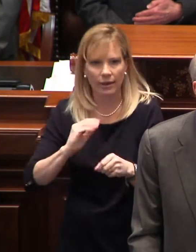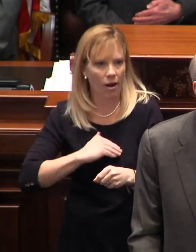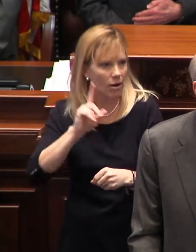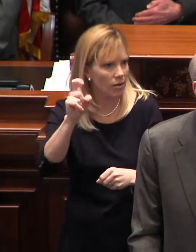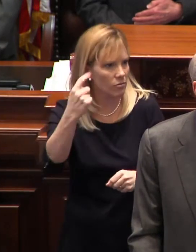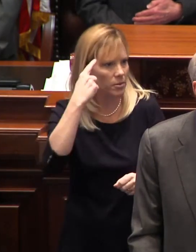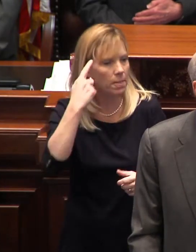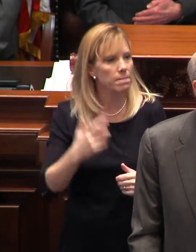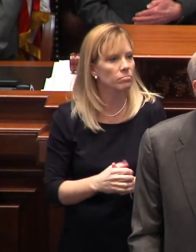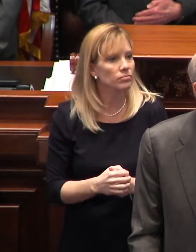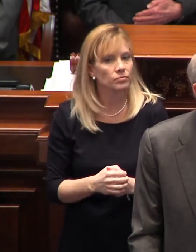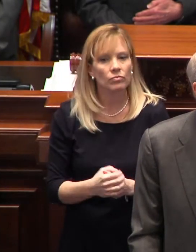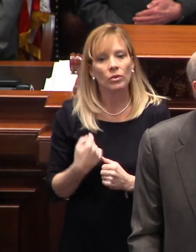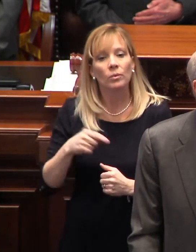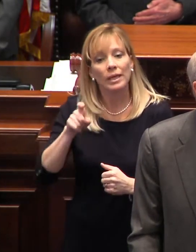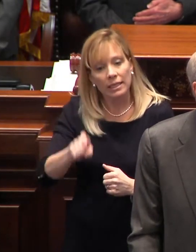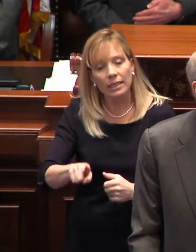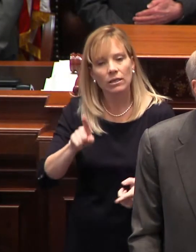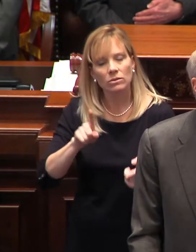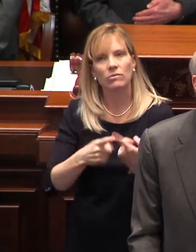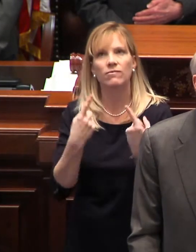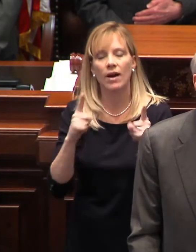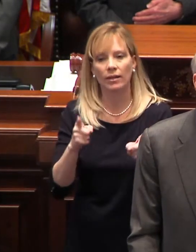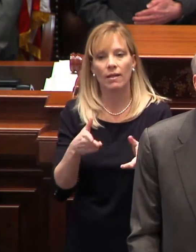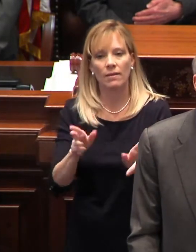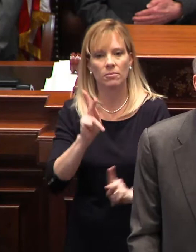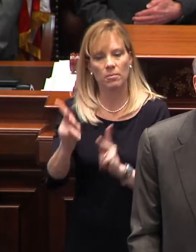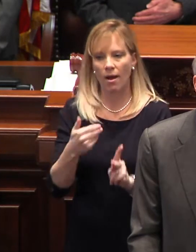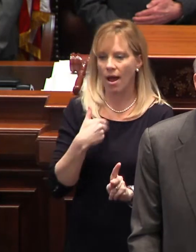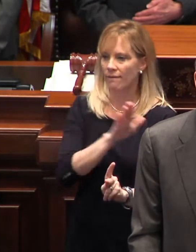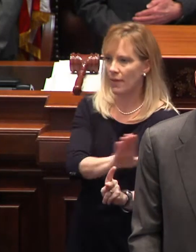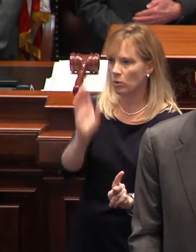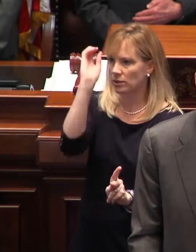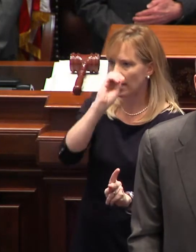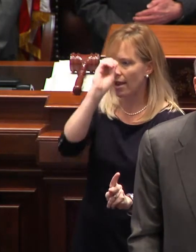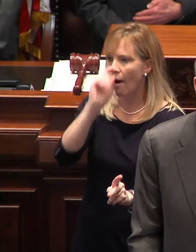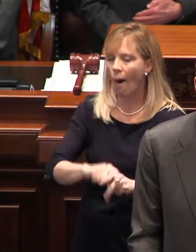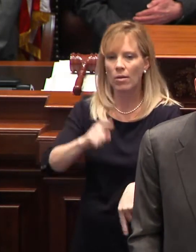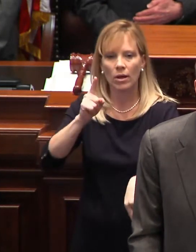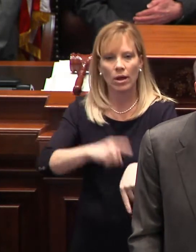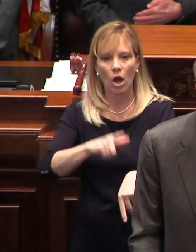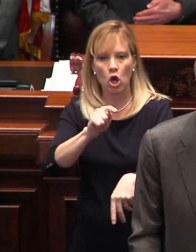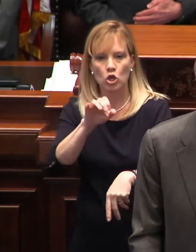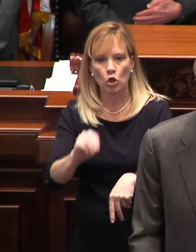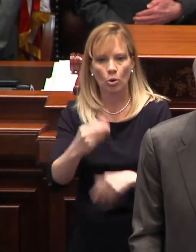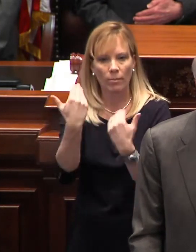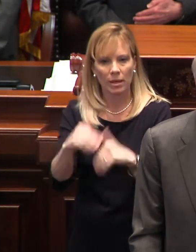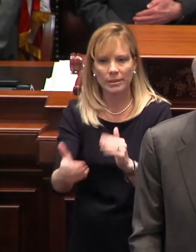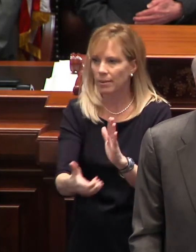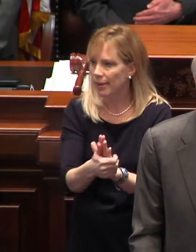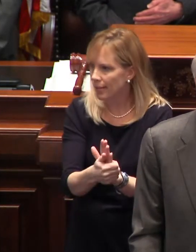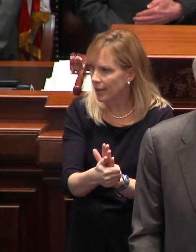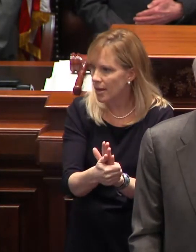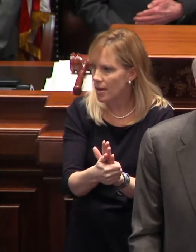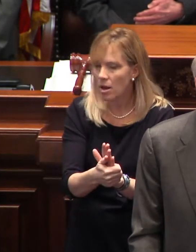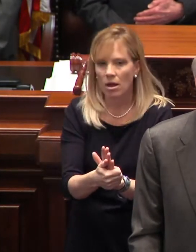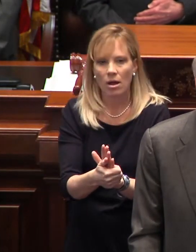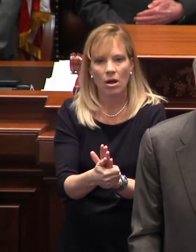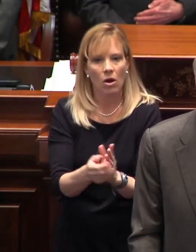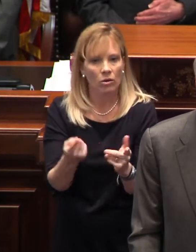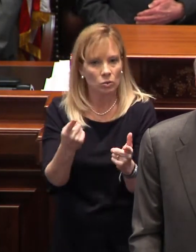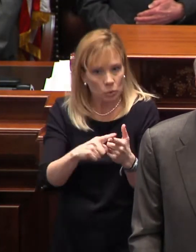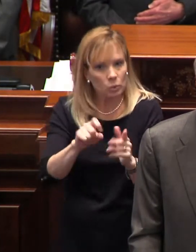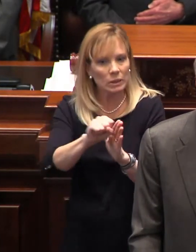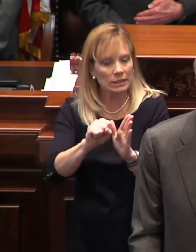government. We need to finally let the people have their say on a term limits amendment to the